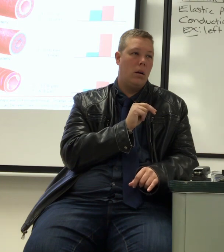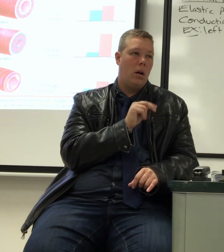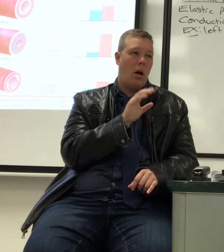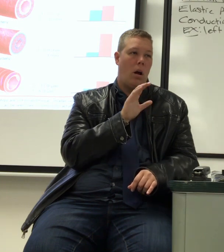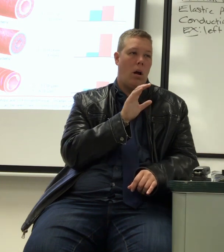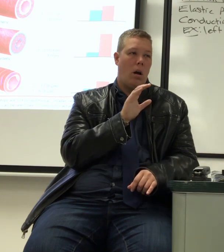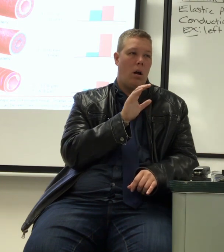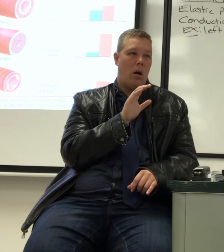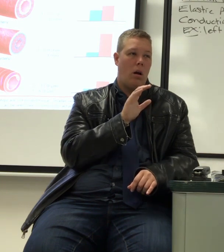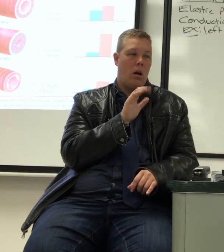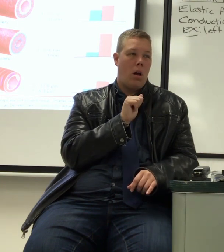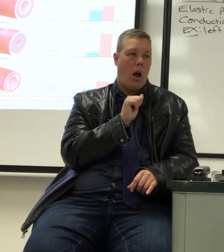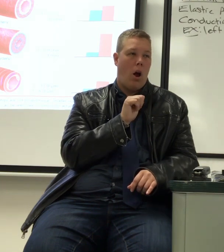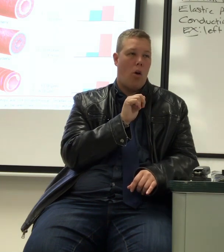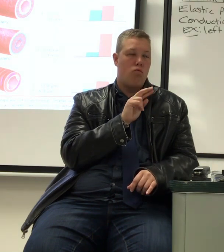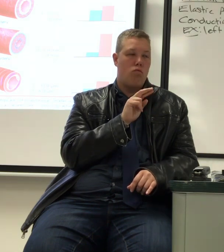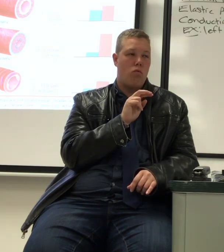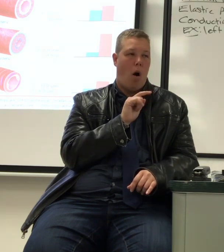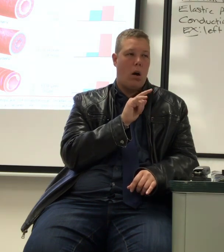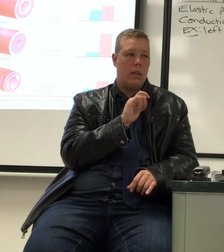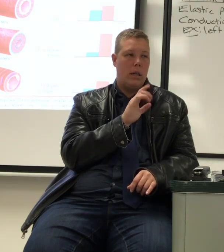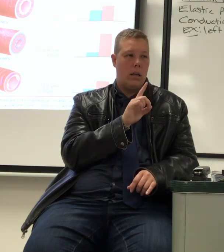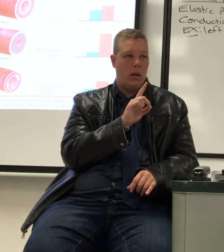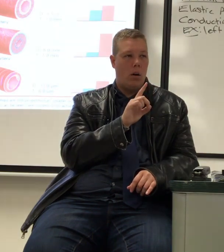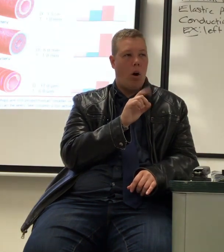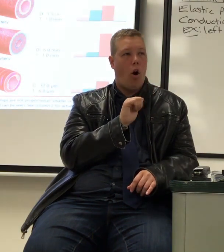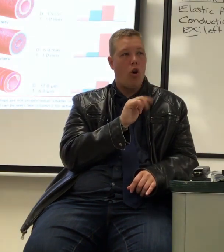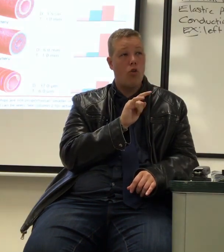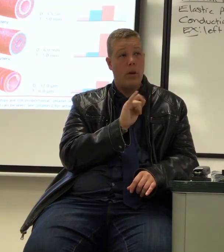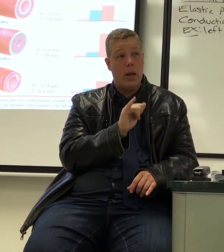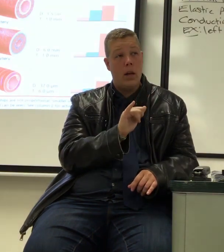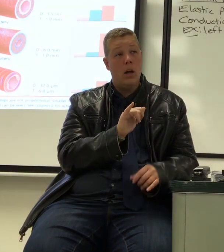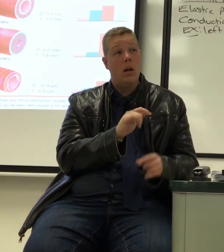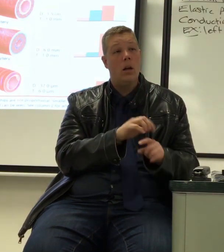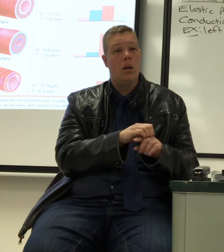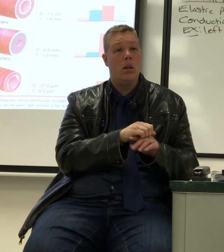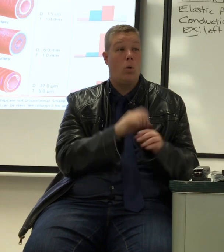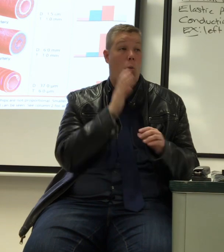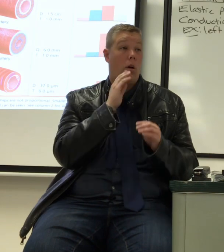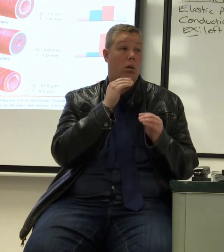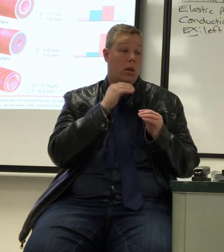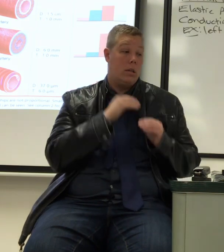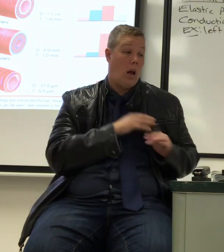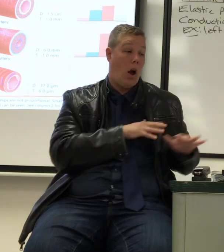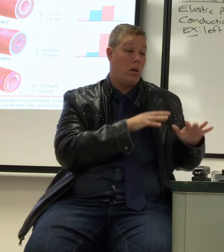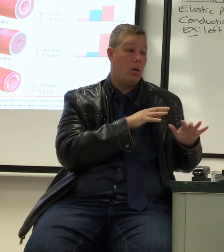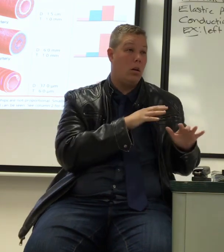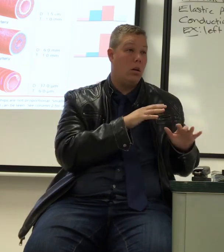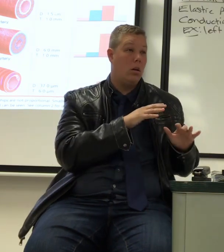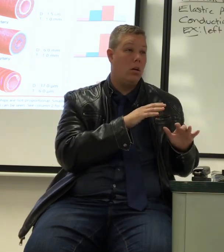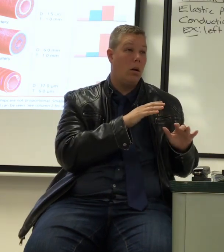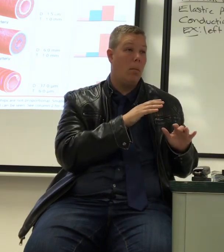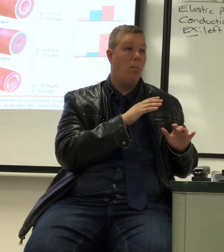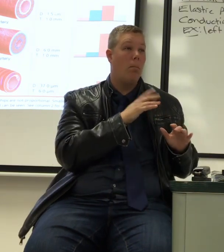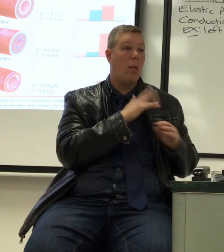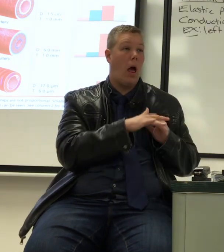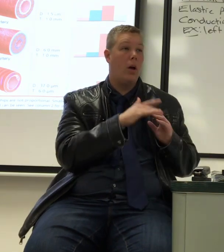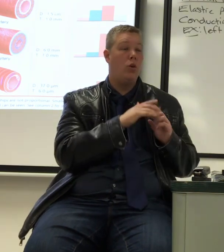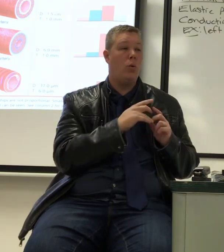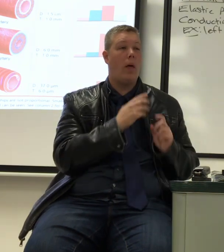carotid artery. That's going to conduct blood to the entire head and neck on the left side.